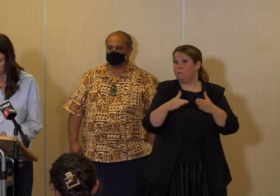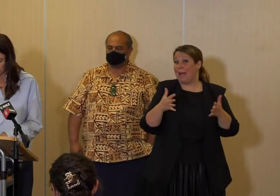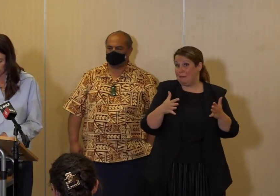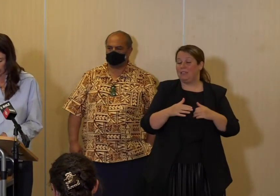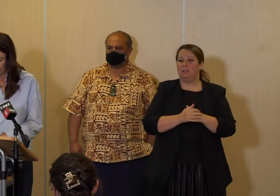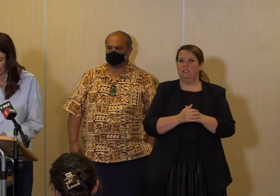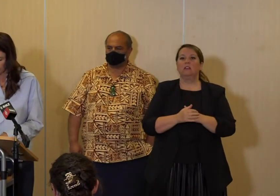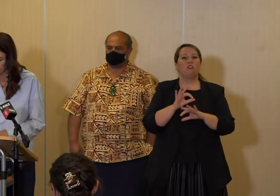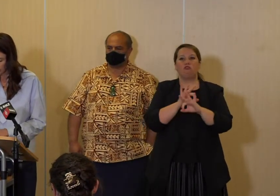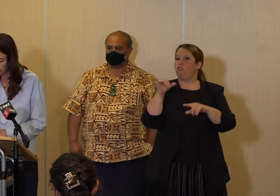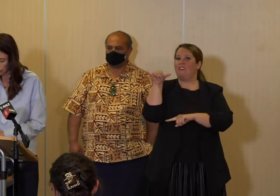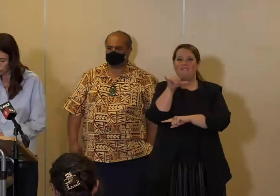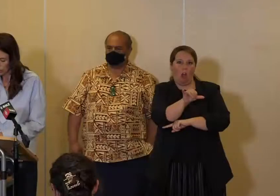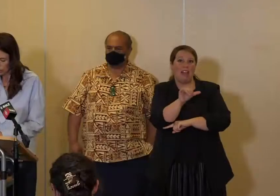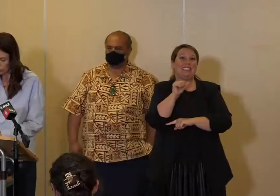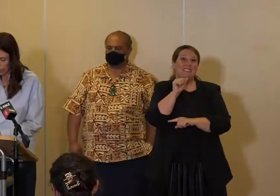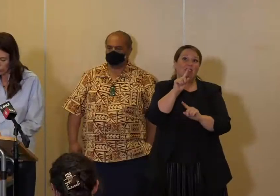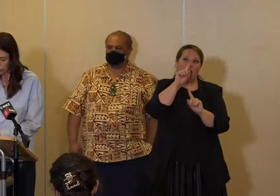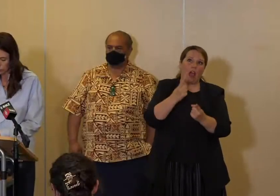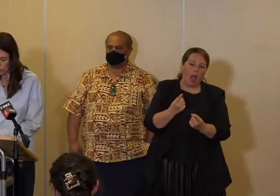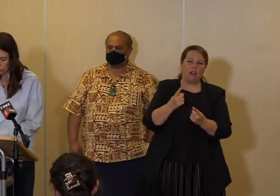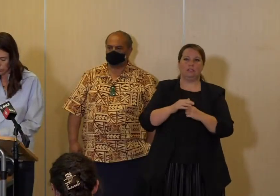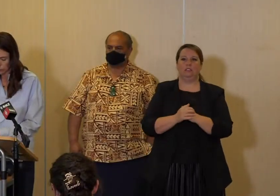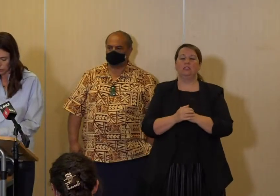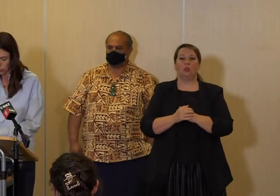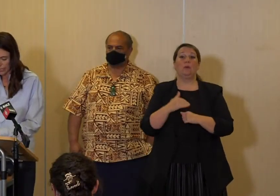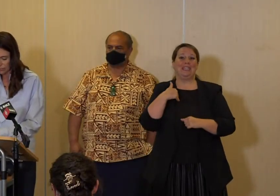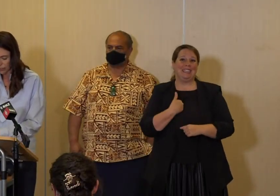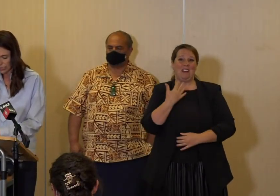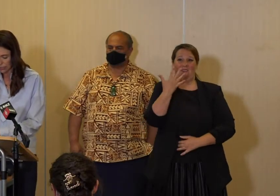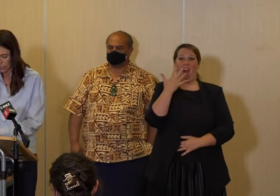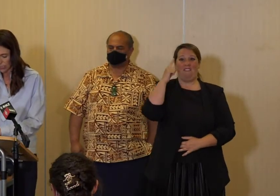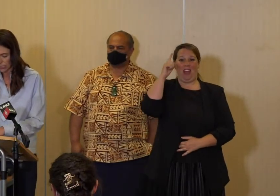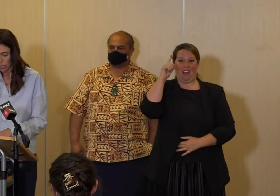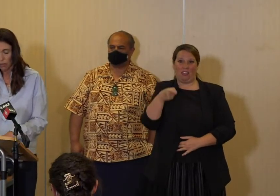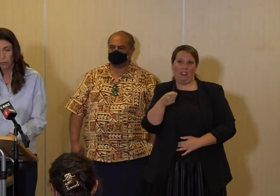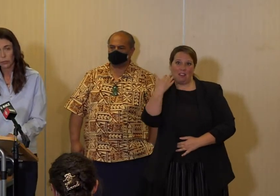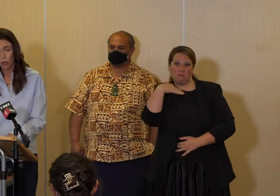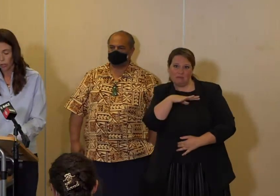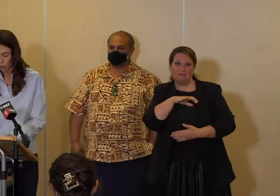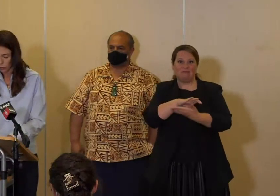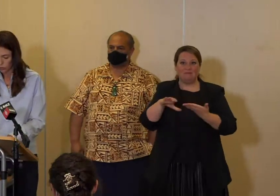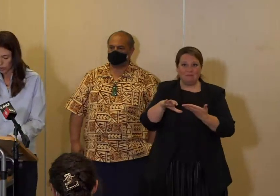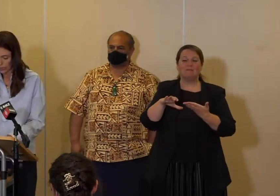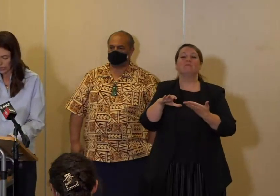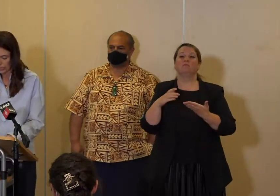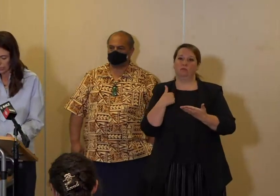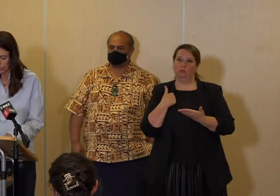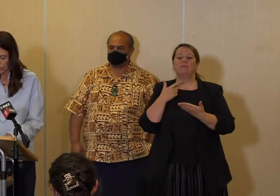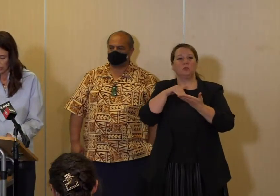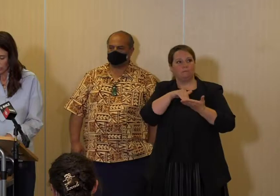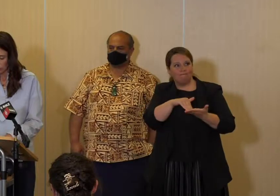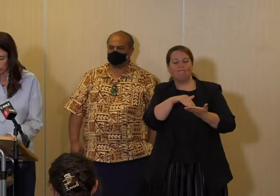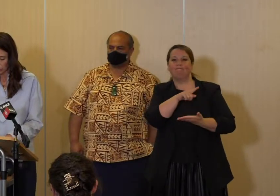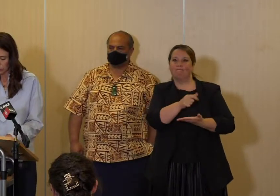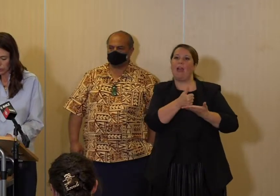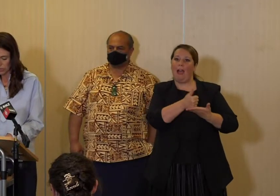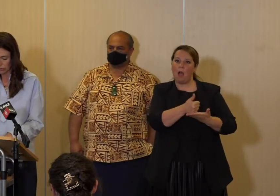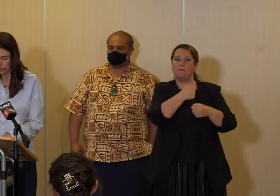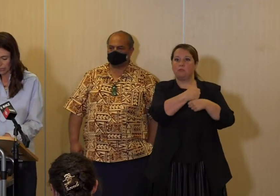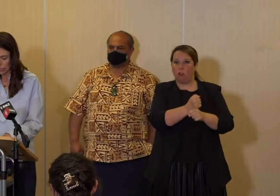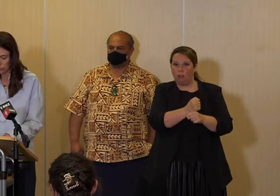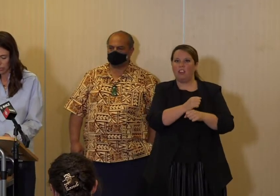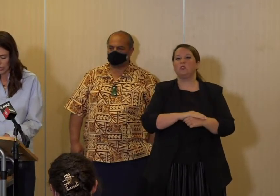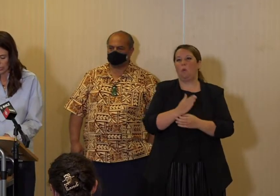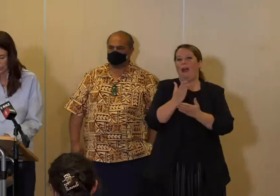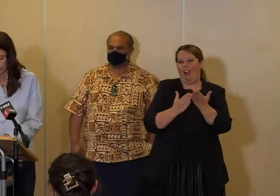an initial $500,000 to be able to respond to requests for assistance from Tongan authorities. This would include costs